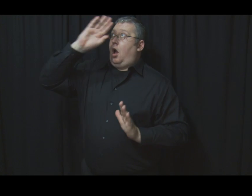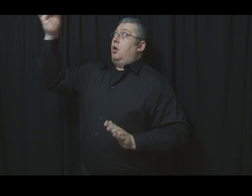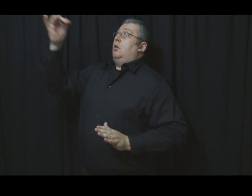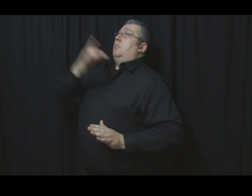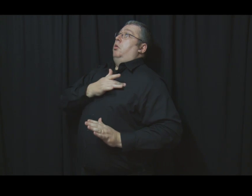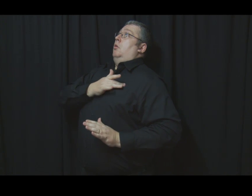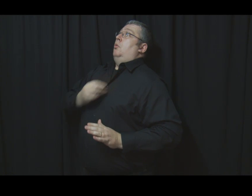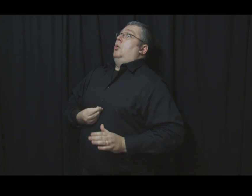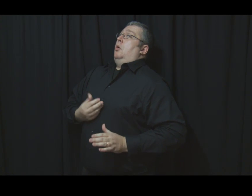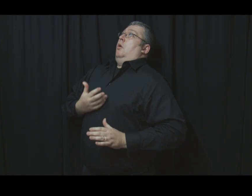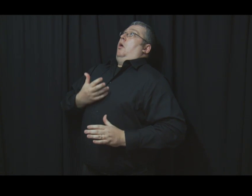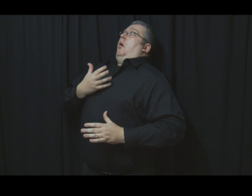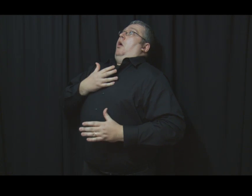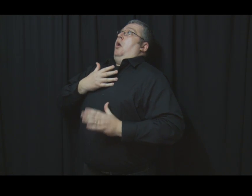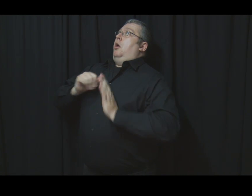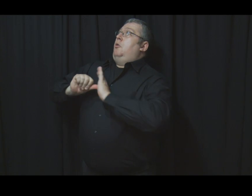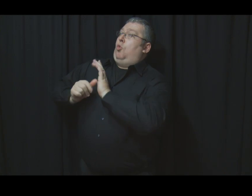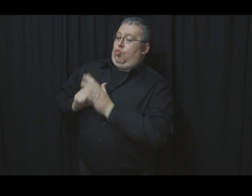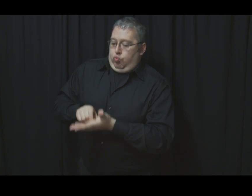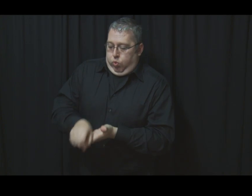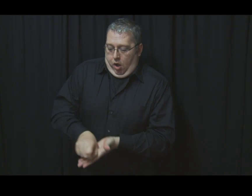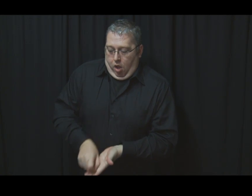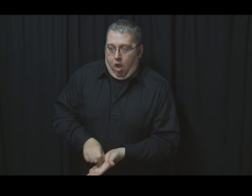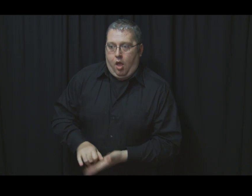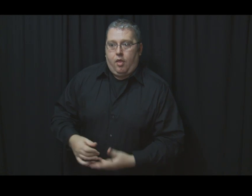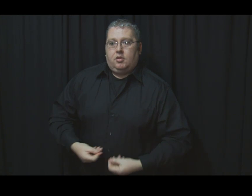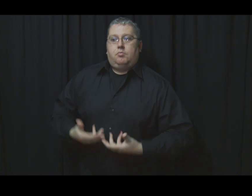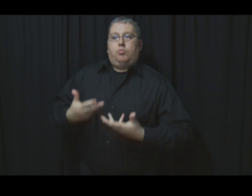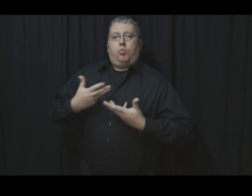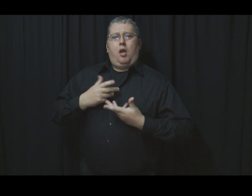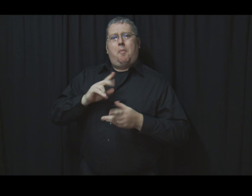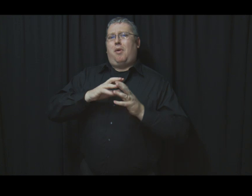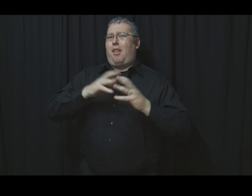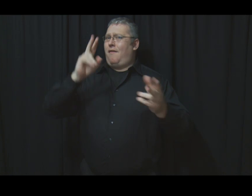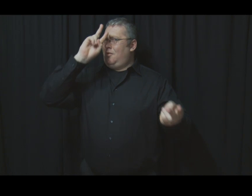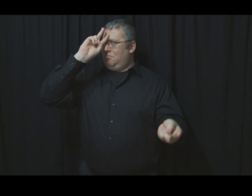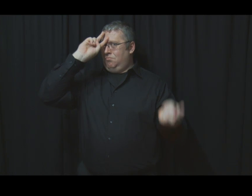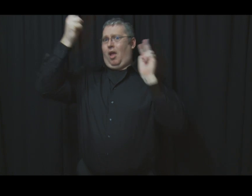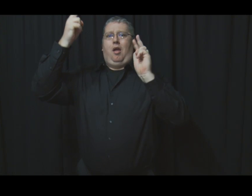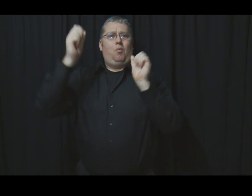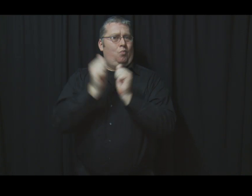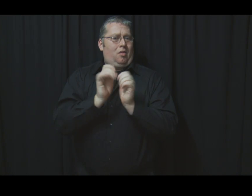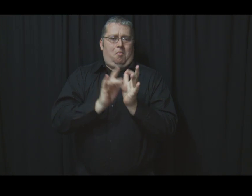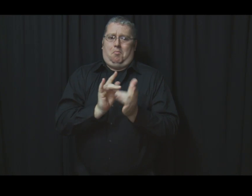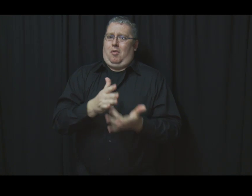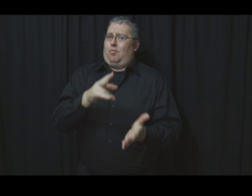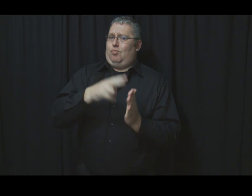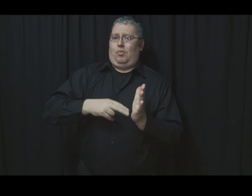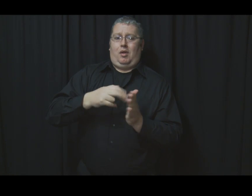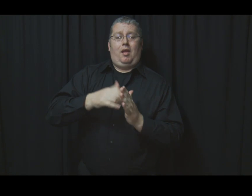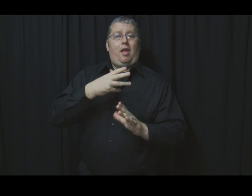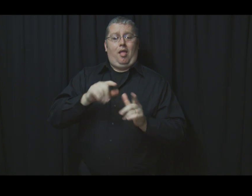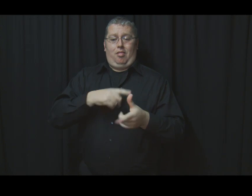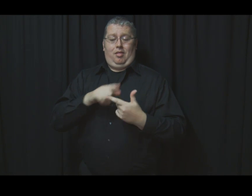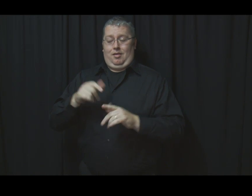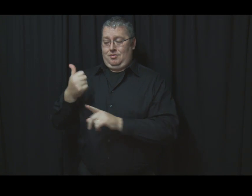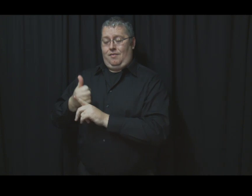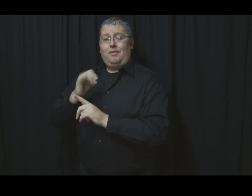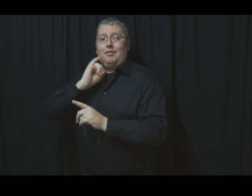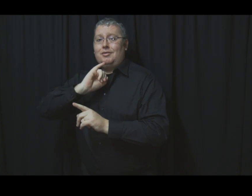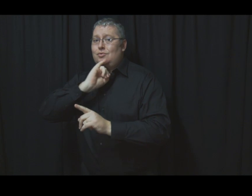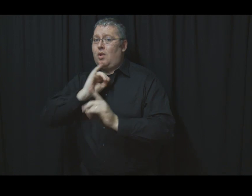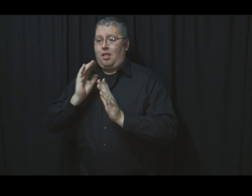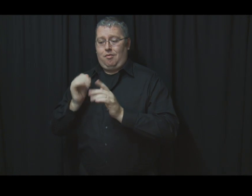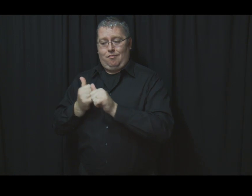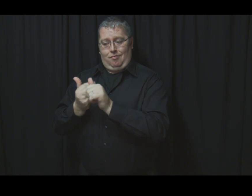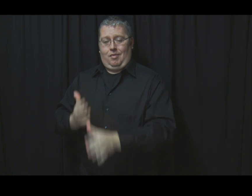to write His words. And also there's a lot of misunderstanding in regard to Scripture and in regard to the Israelites. I mean, we have laws in our civil